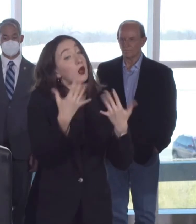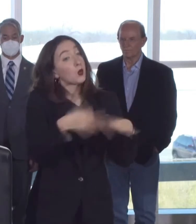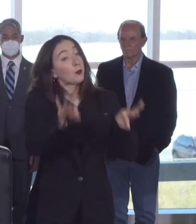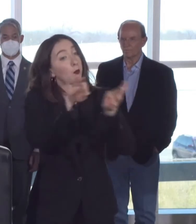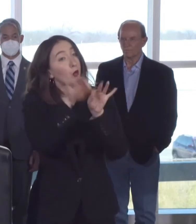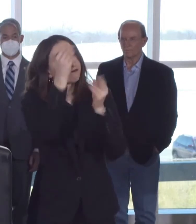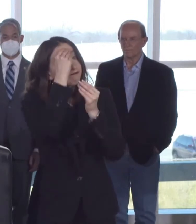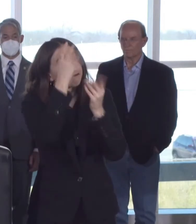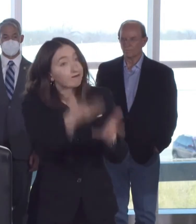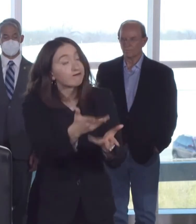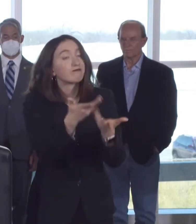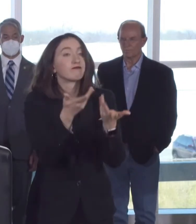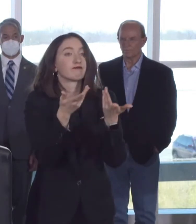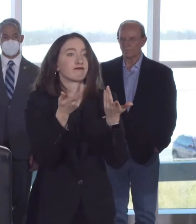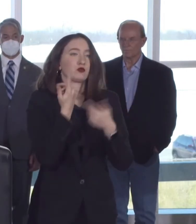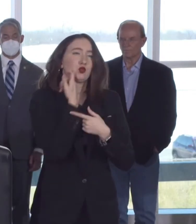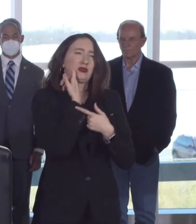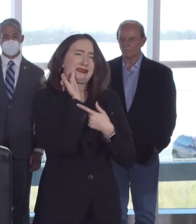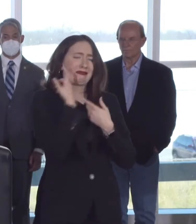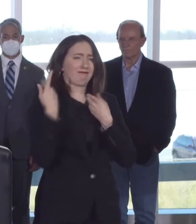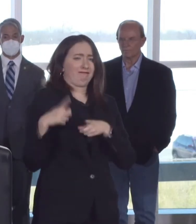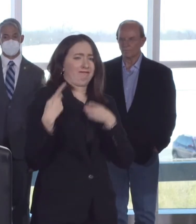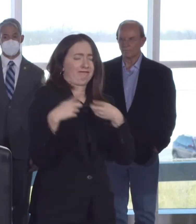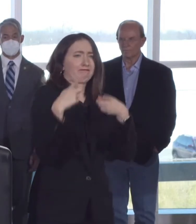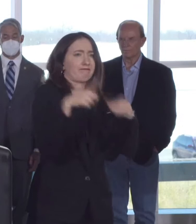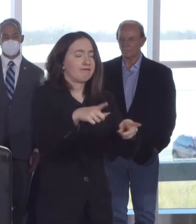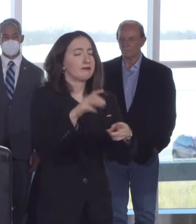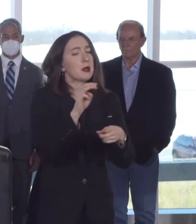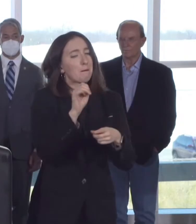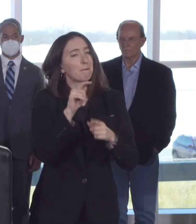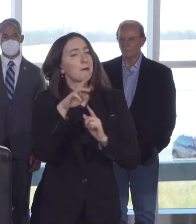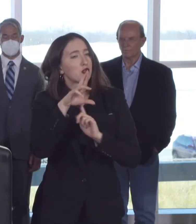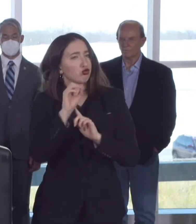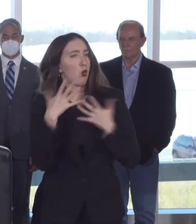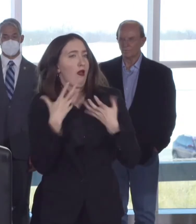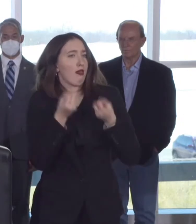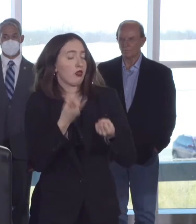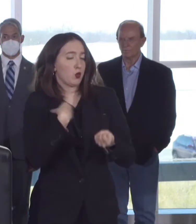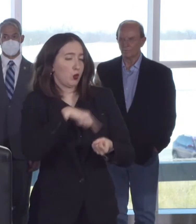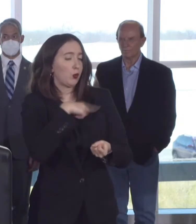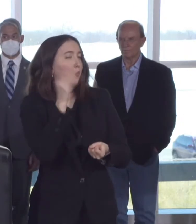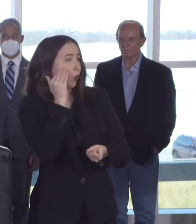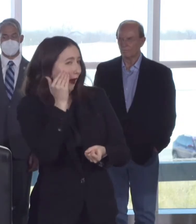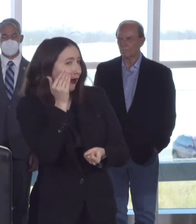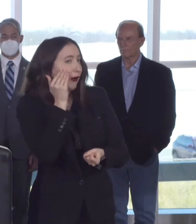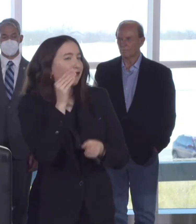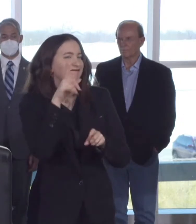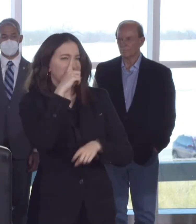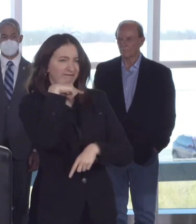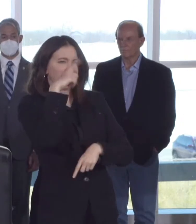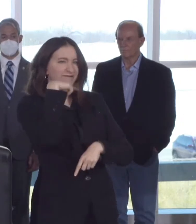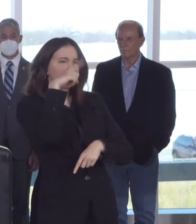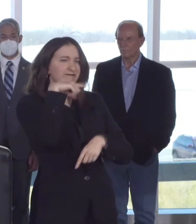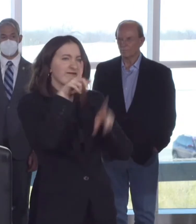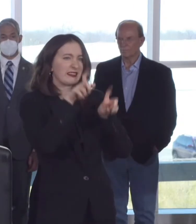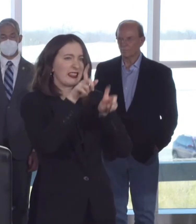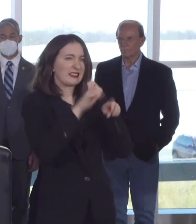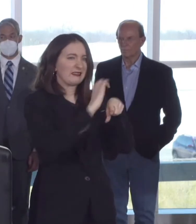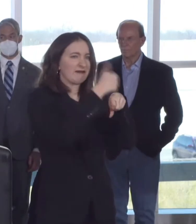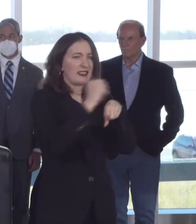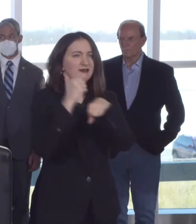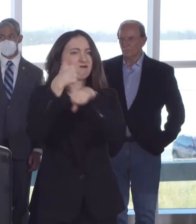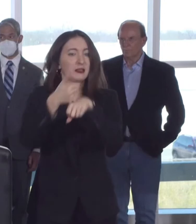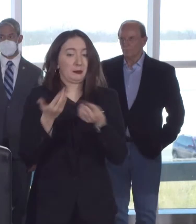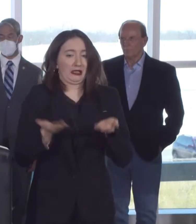public's attention that we've also been hearing about. Metro Health is aware of fake testing sites popping up across the city. It's also happening in